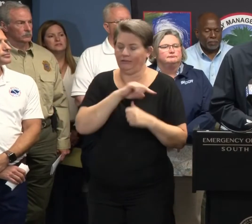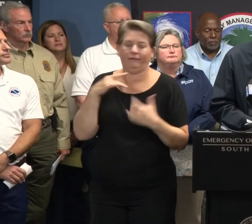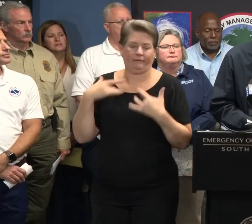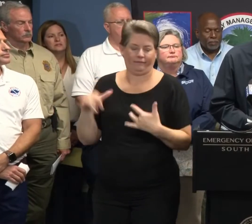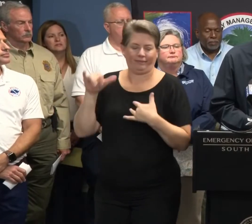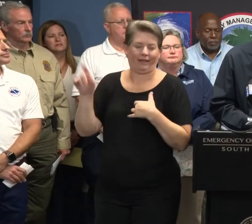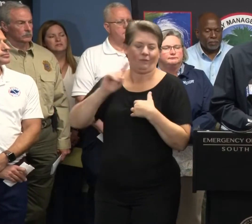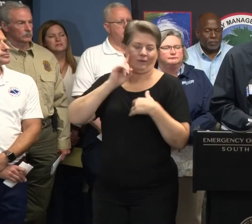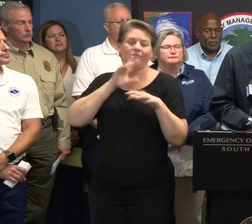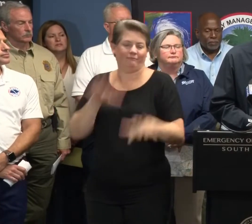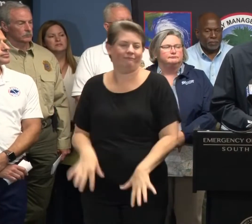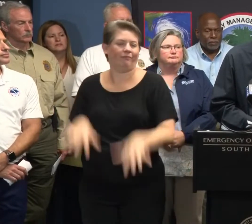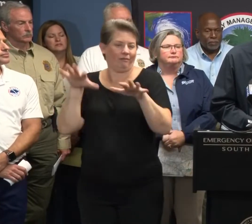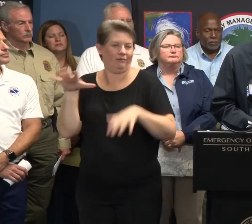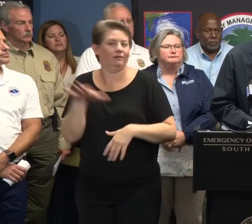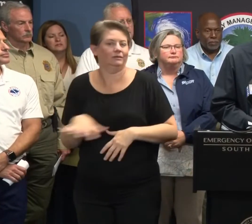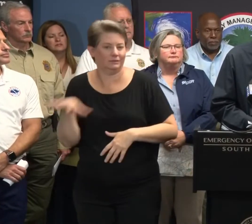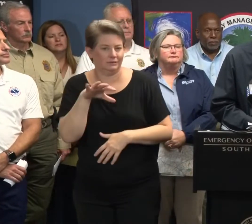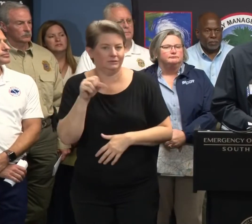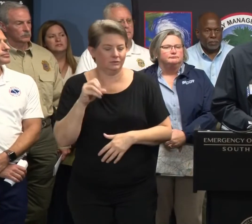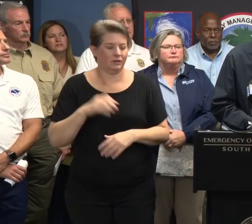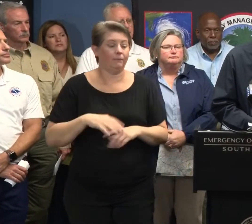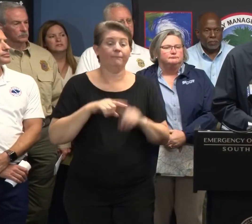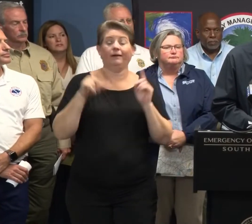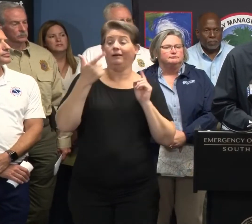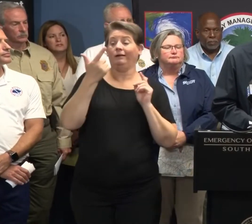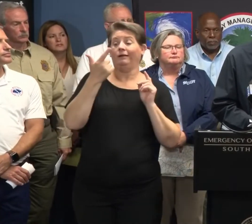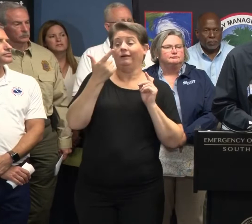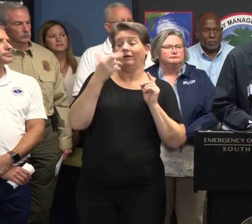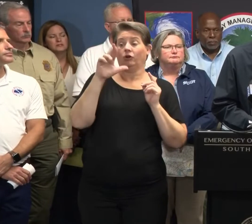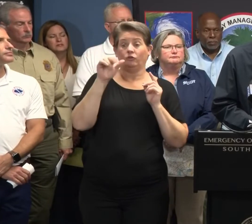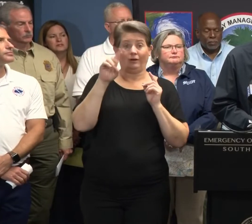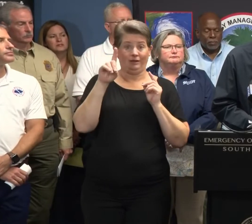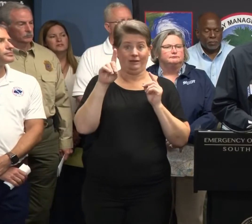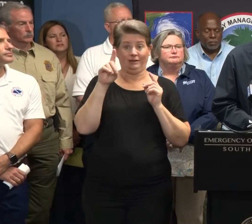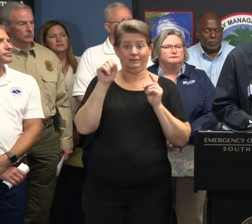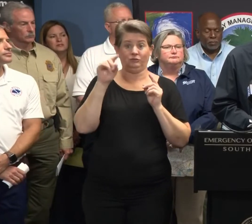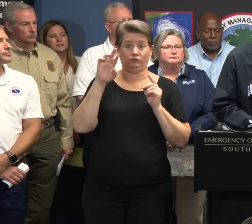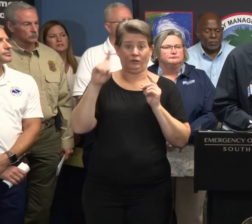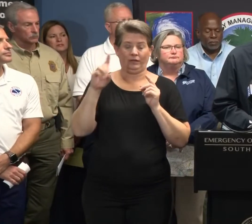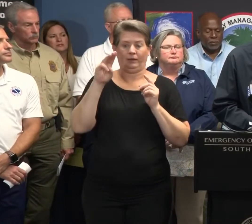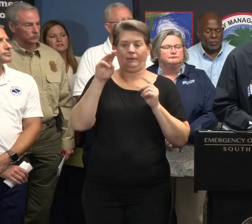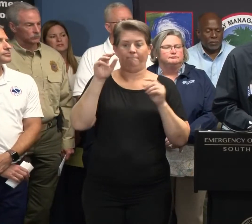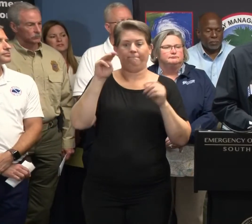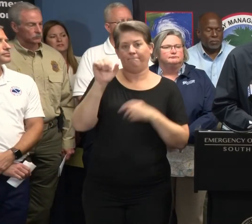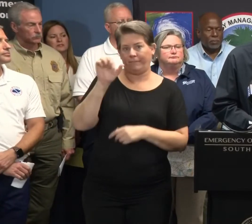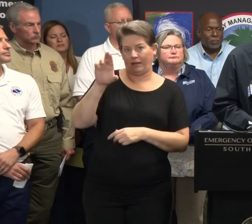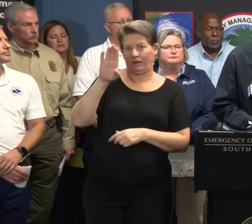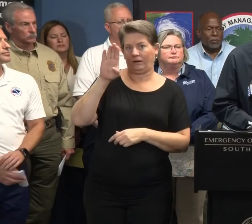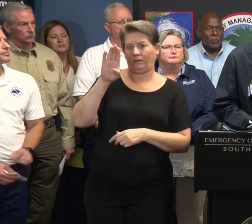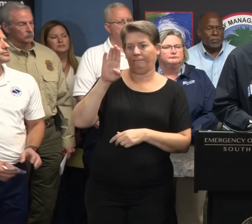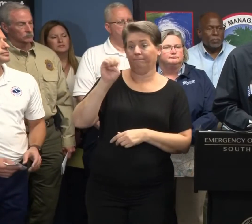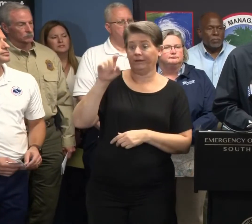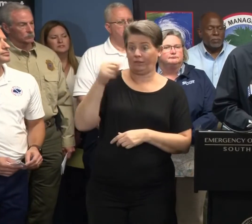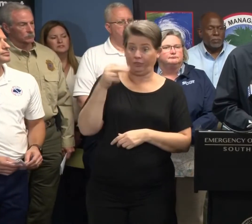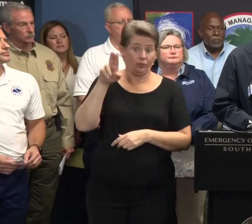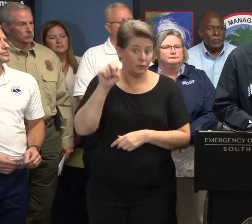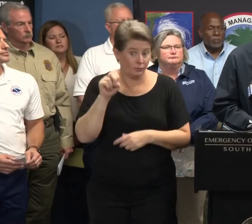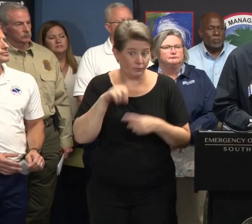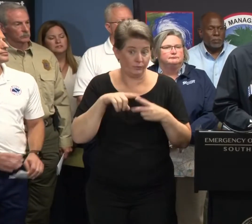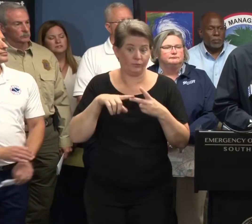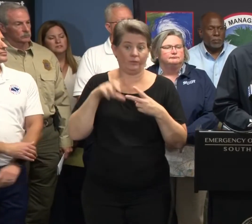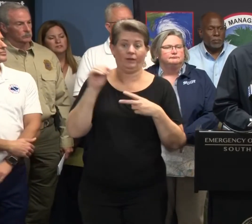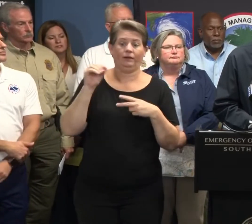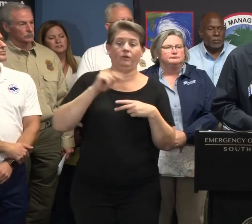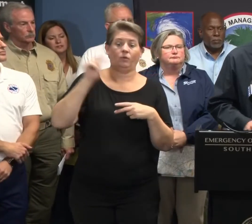it's always there. But in the Grand Strand, Mayor Brenda Bethune in Myrtle Beach, Marion Hatley in North Myrtle Beach,